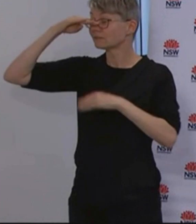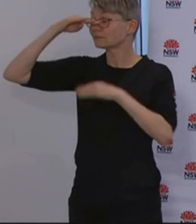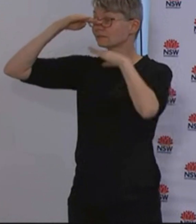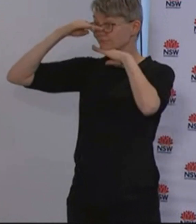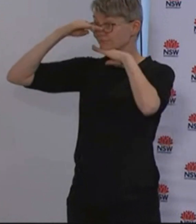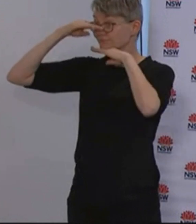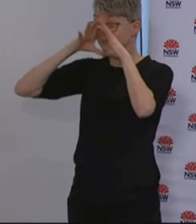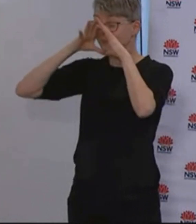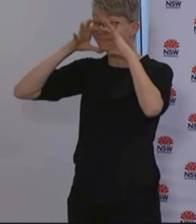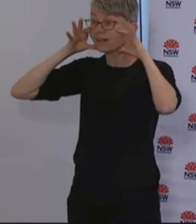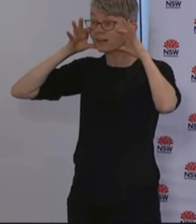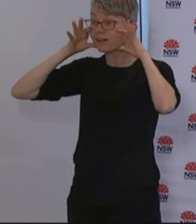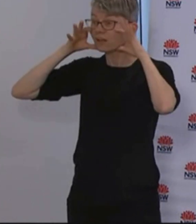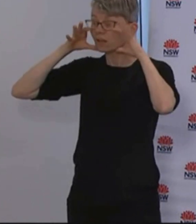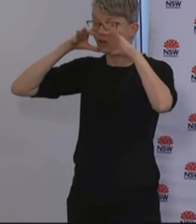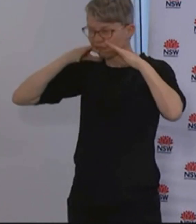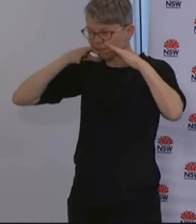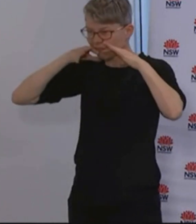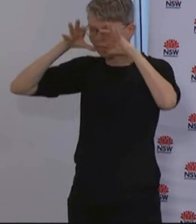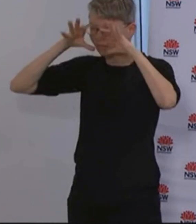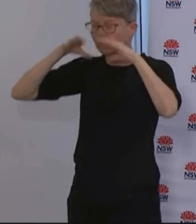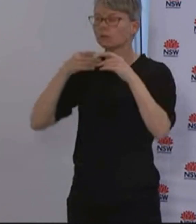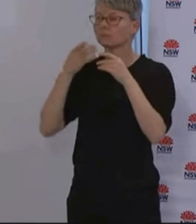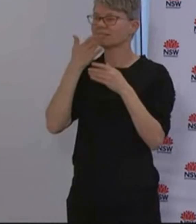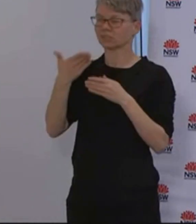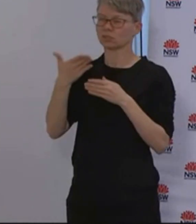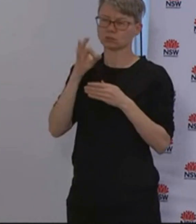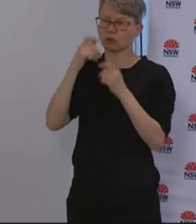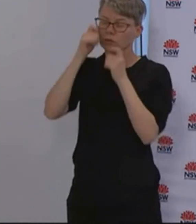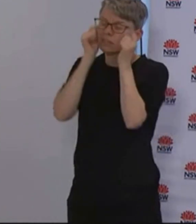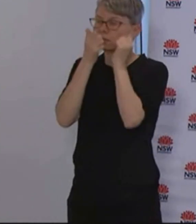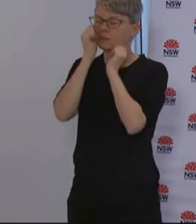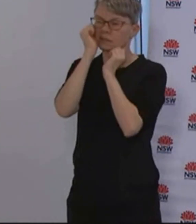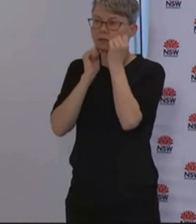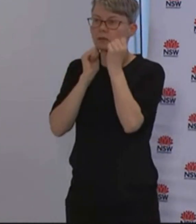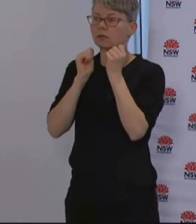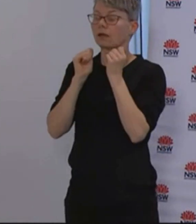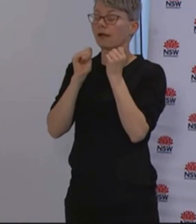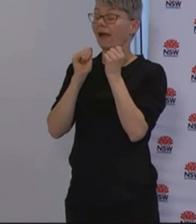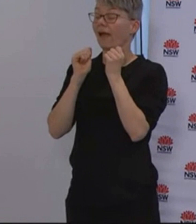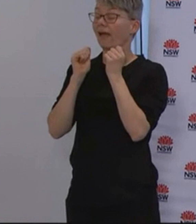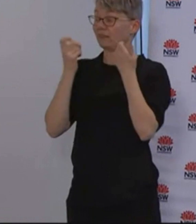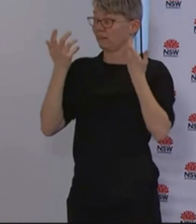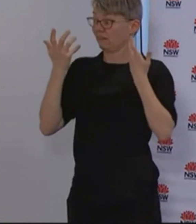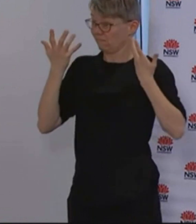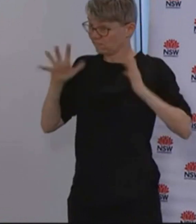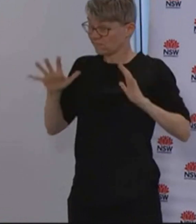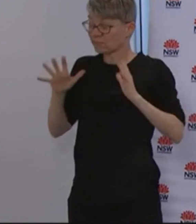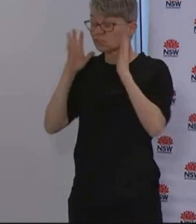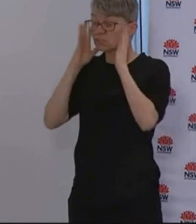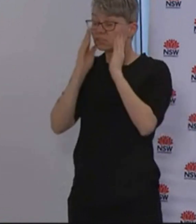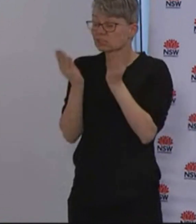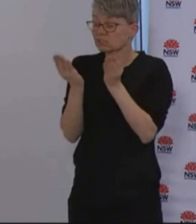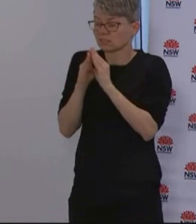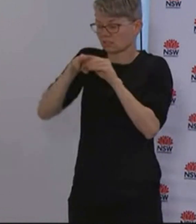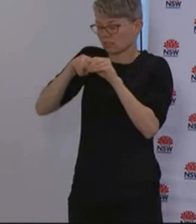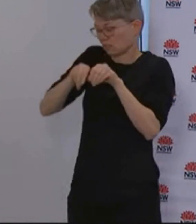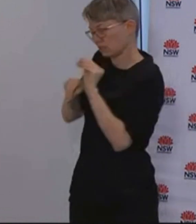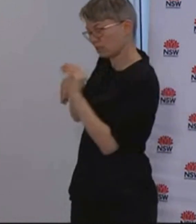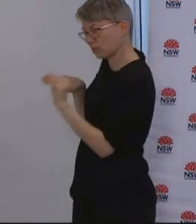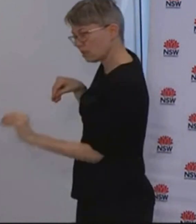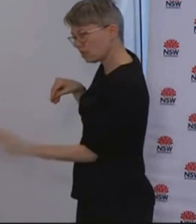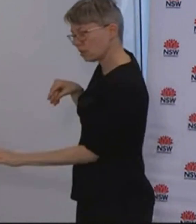and mouth, that you don't continually adjust it, and that you discard it safely and do not touch the front